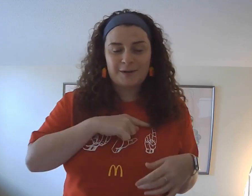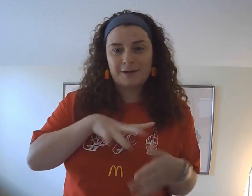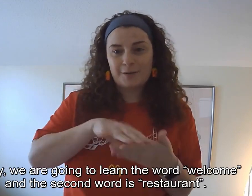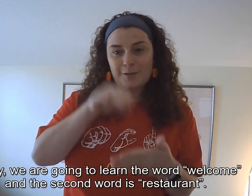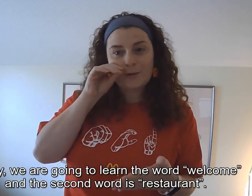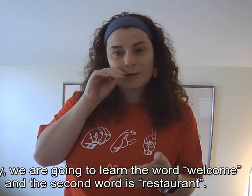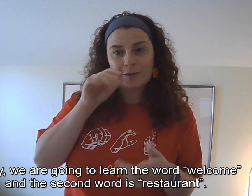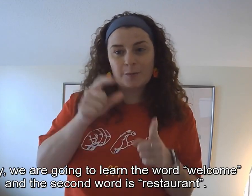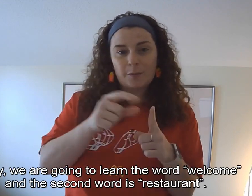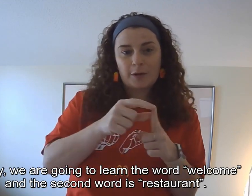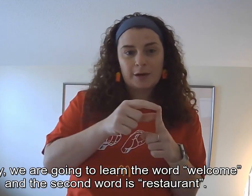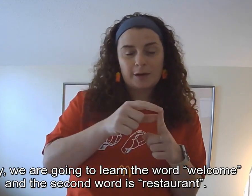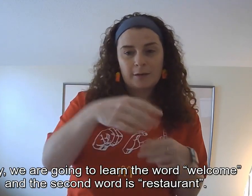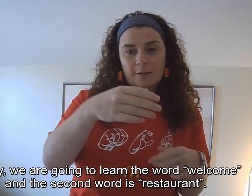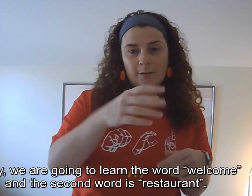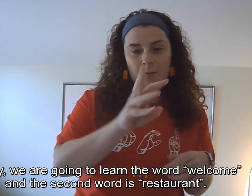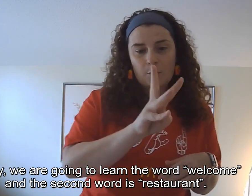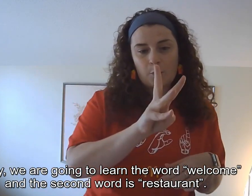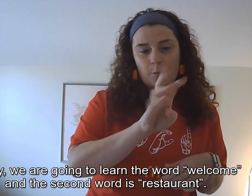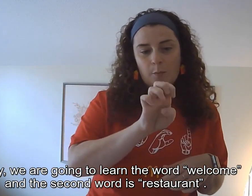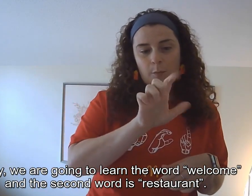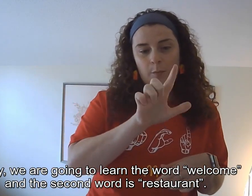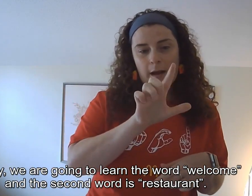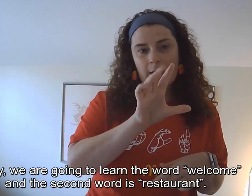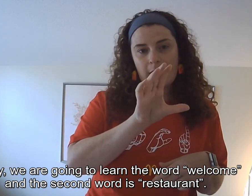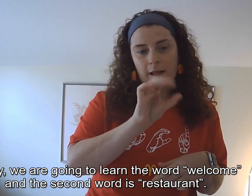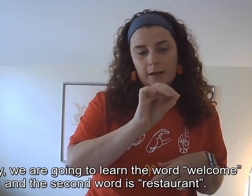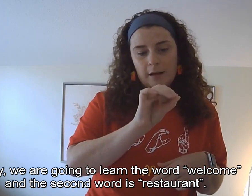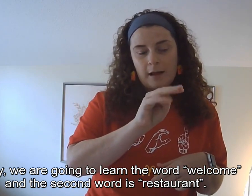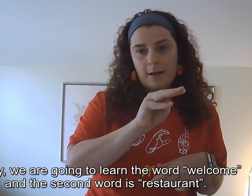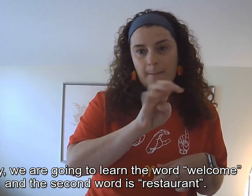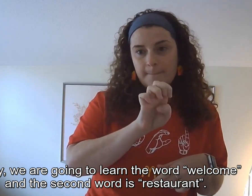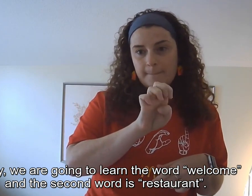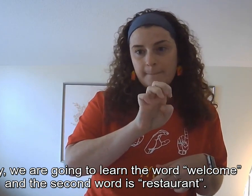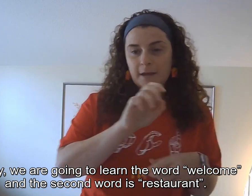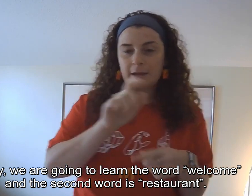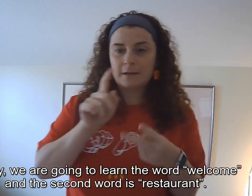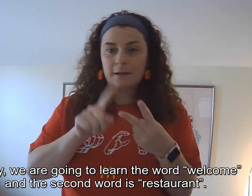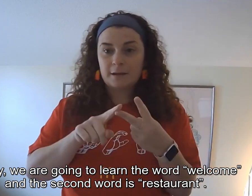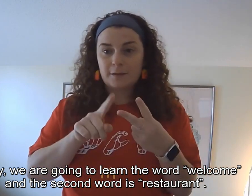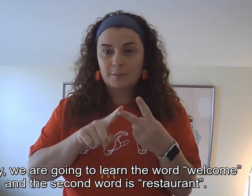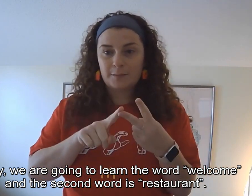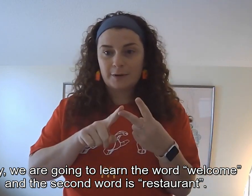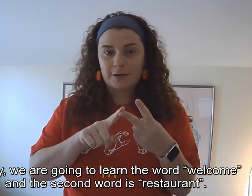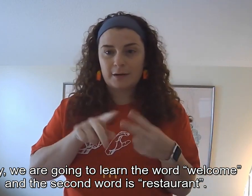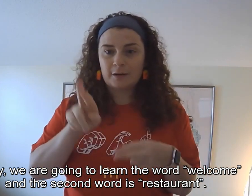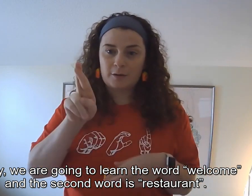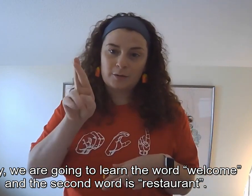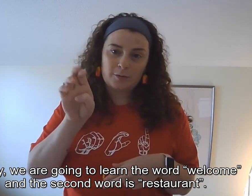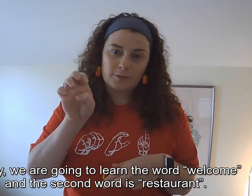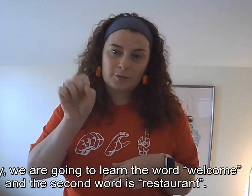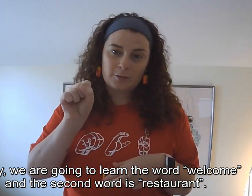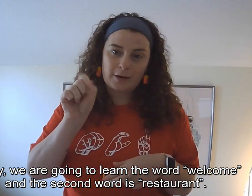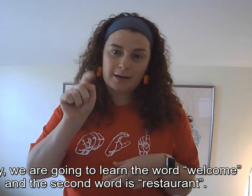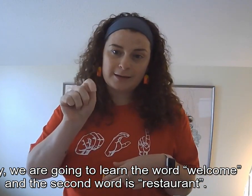Today, we are going to learn the word welcome and the second word restaurant.